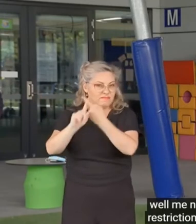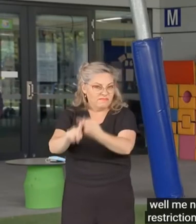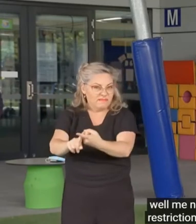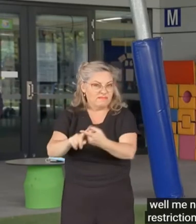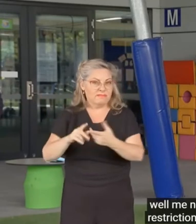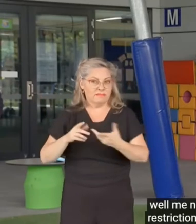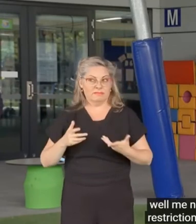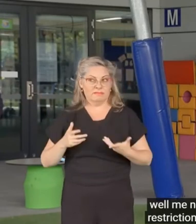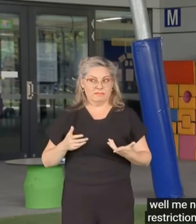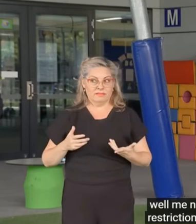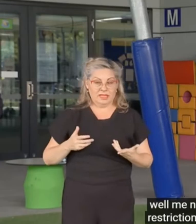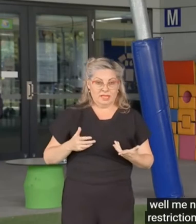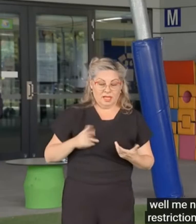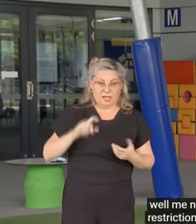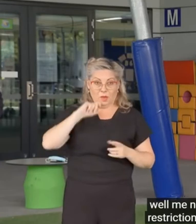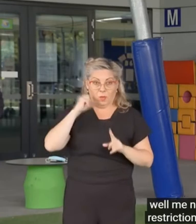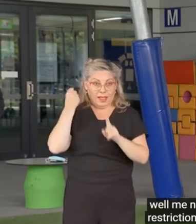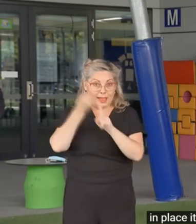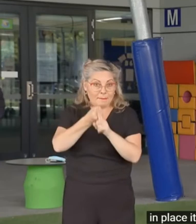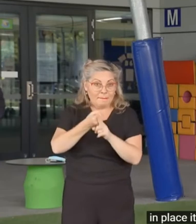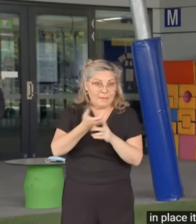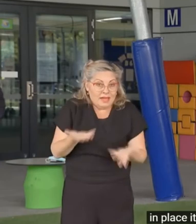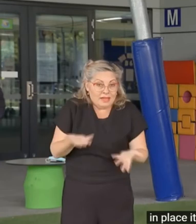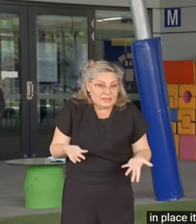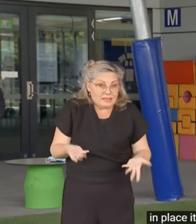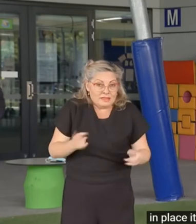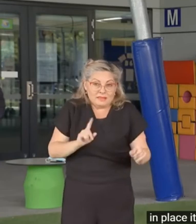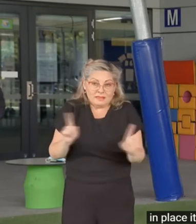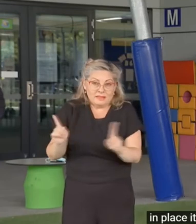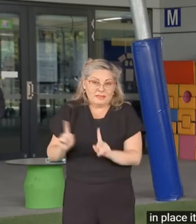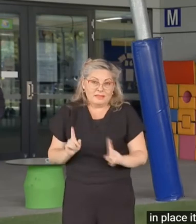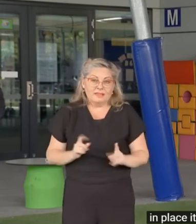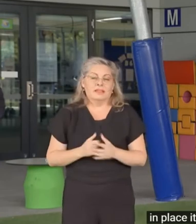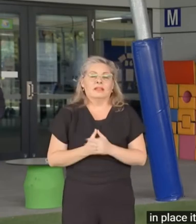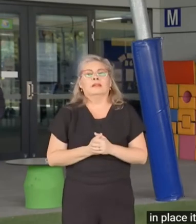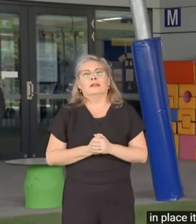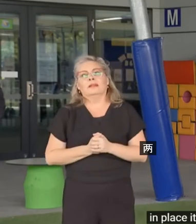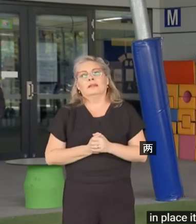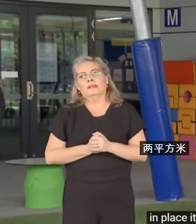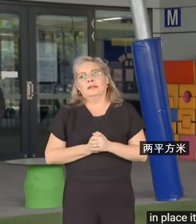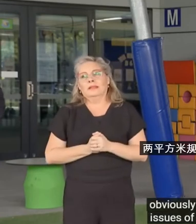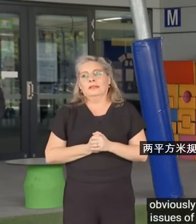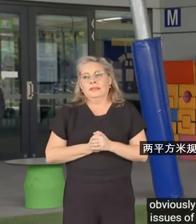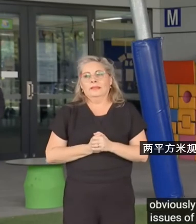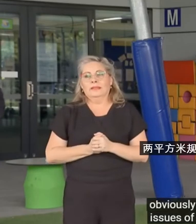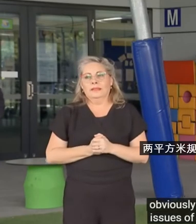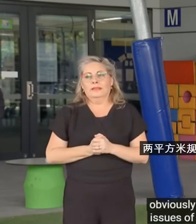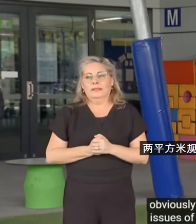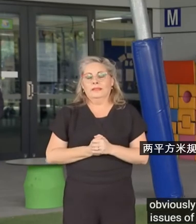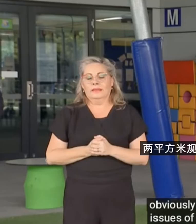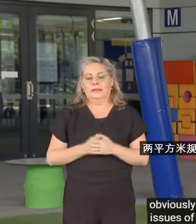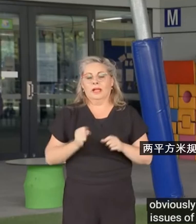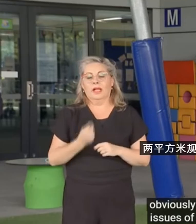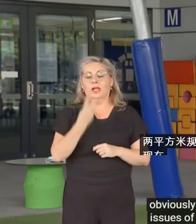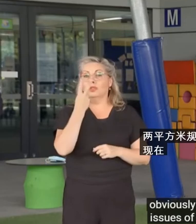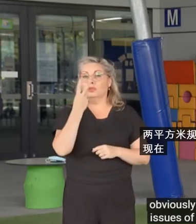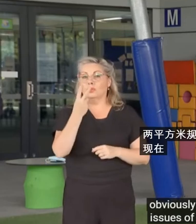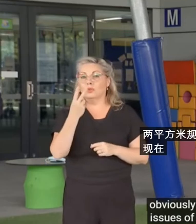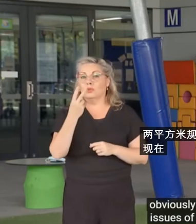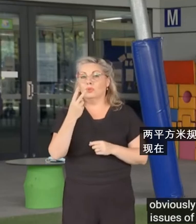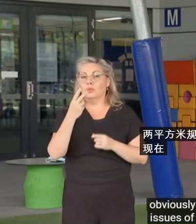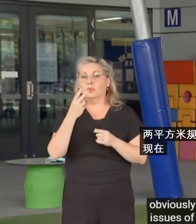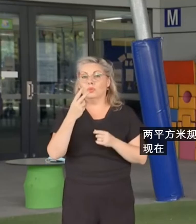that are currently in place that impact hospitality, obviously the main issues are the 2 square metre rule